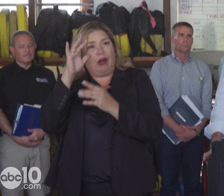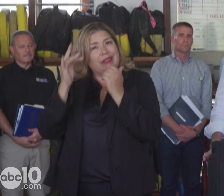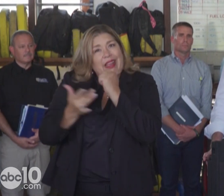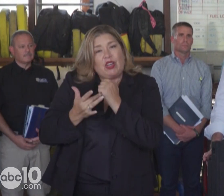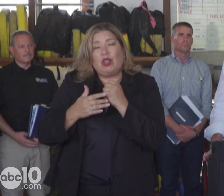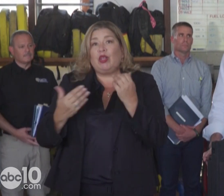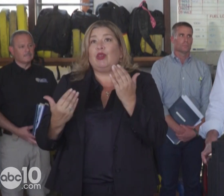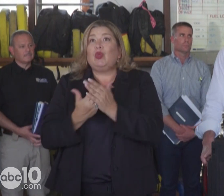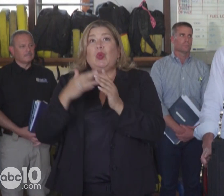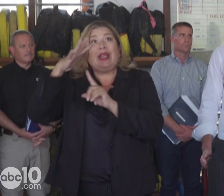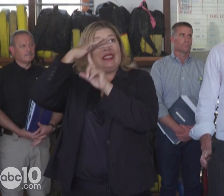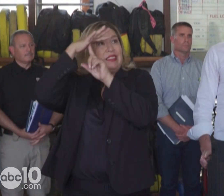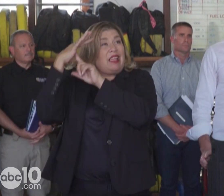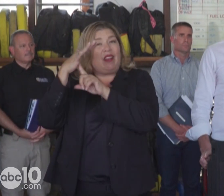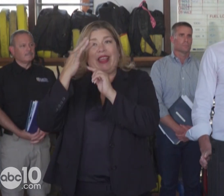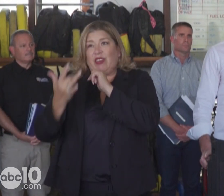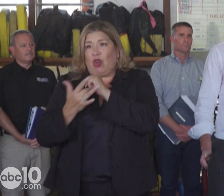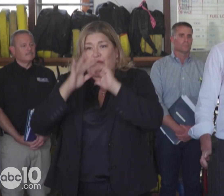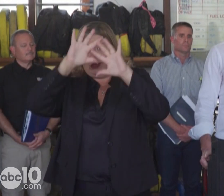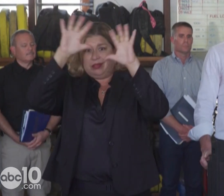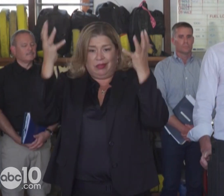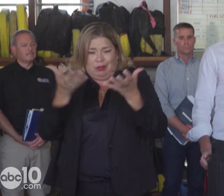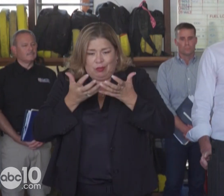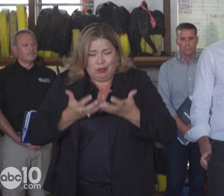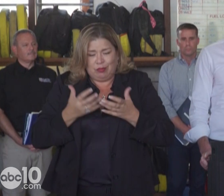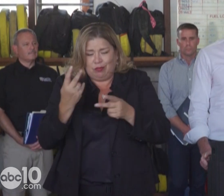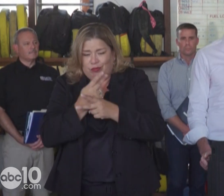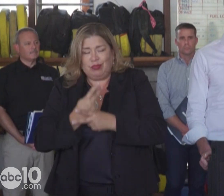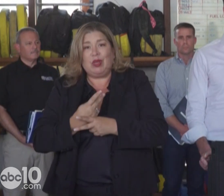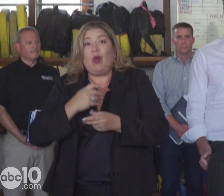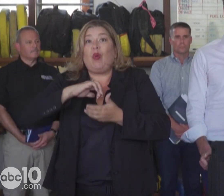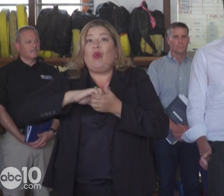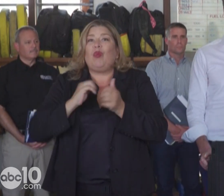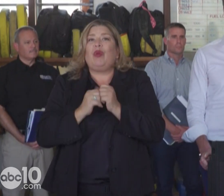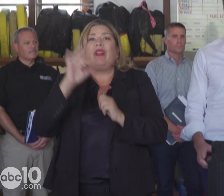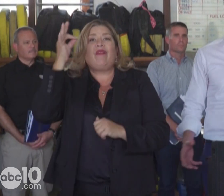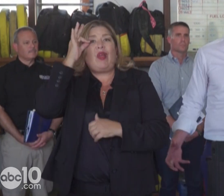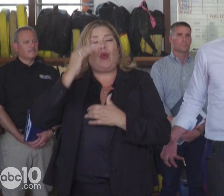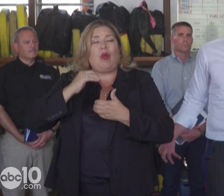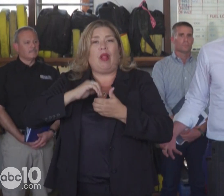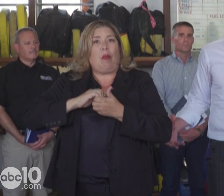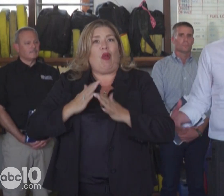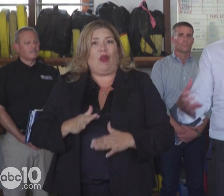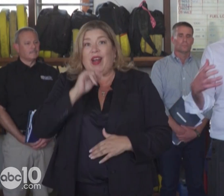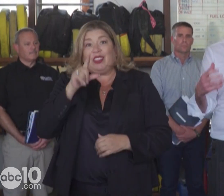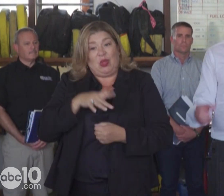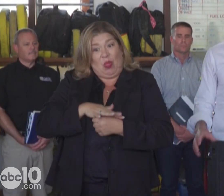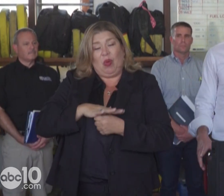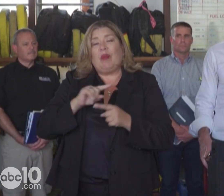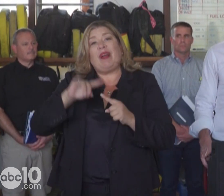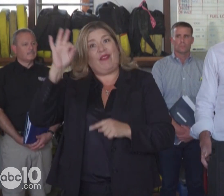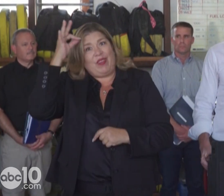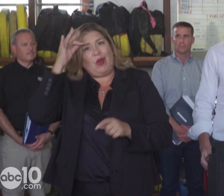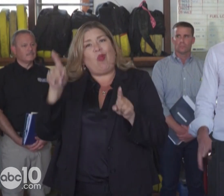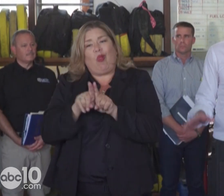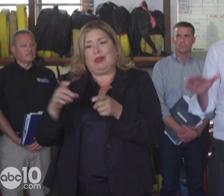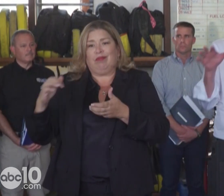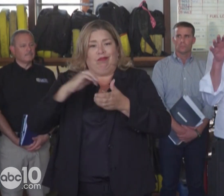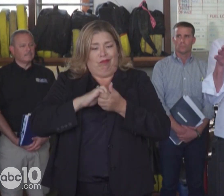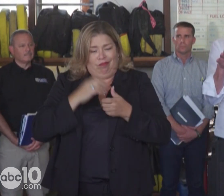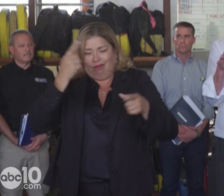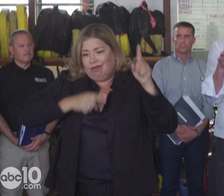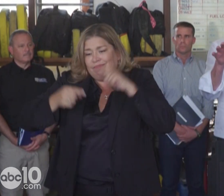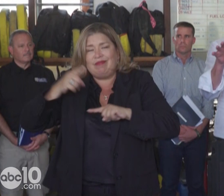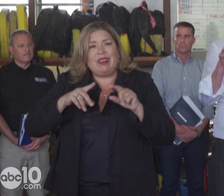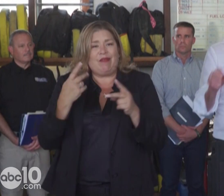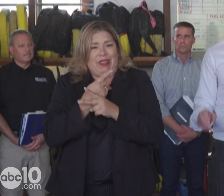new satellite technology, and working with our federal partners, not just our local partners, in concert to develop strategies and